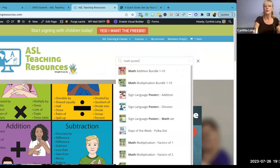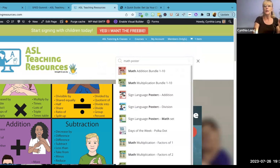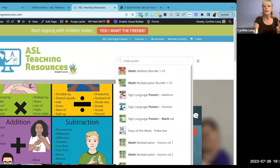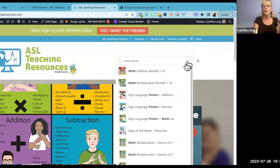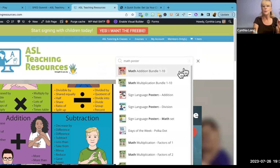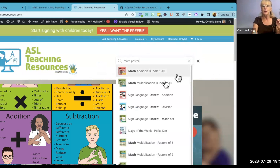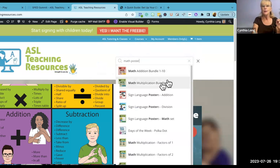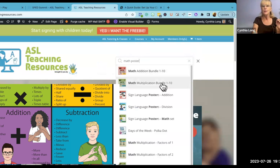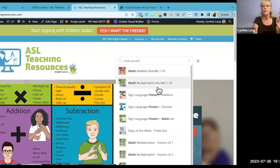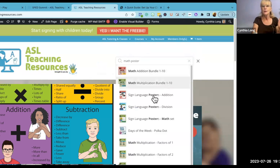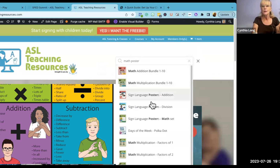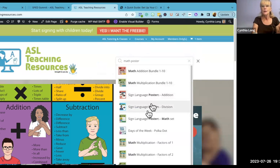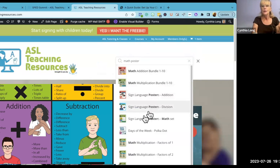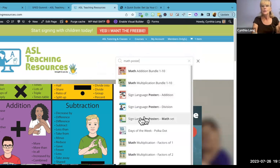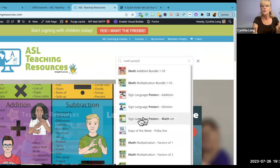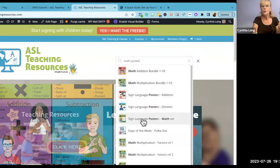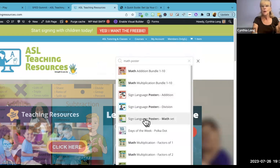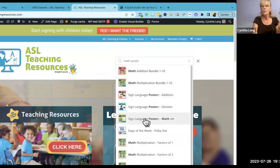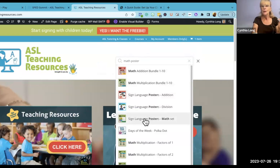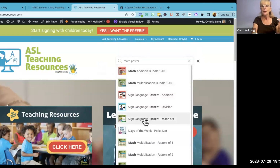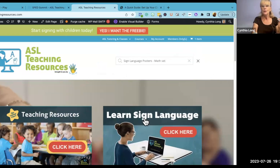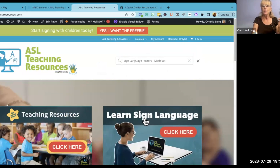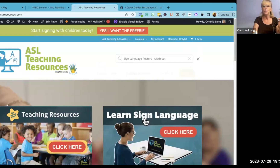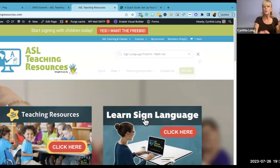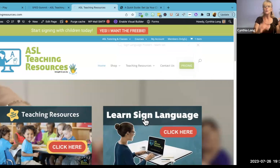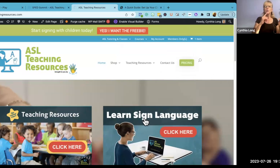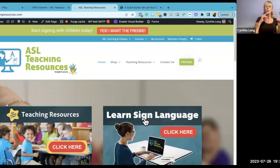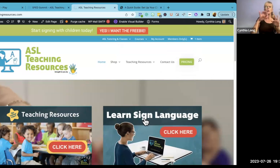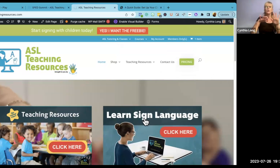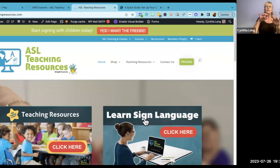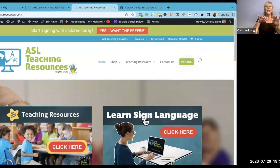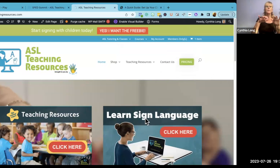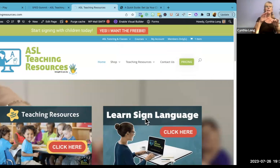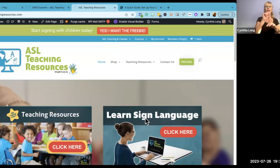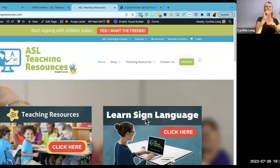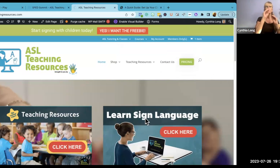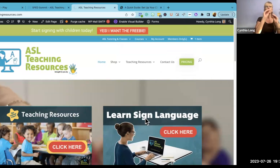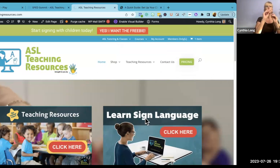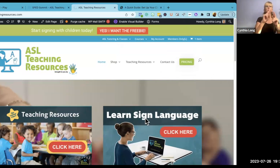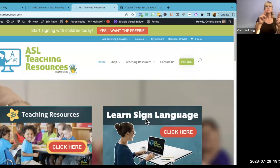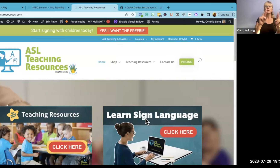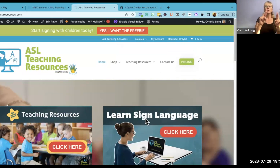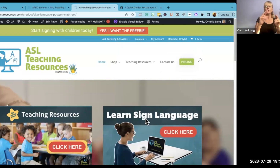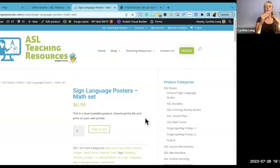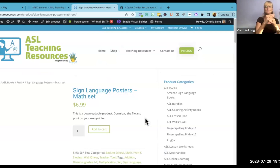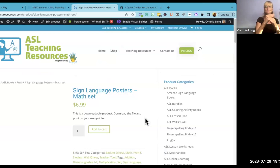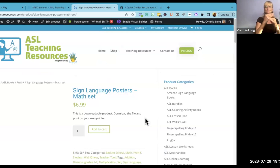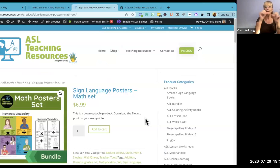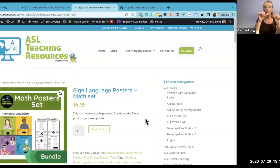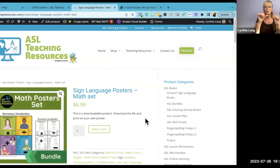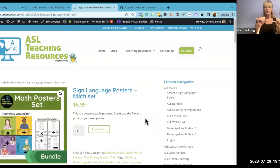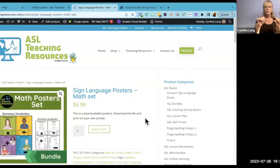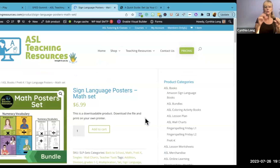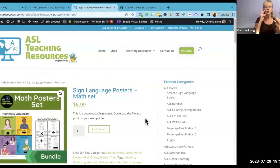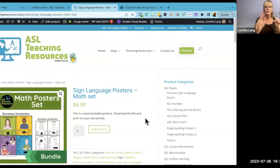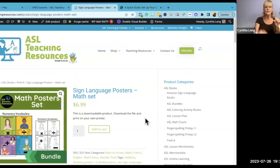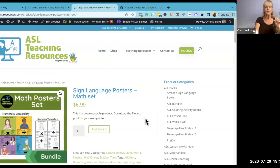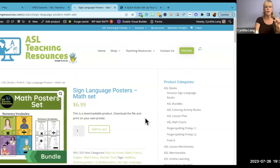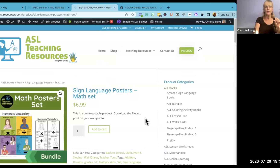And here we go. So I'm going to go. So when you type at ASL Teaching Resources math posters, you're going to see right